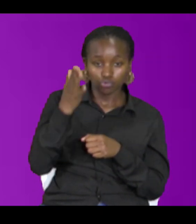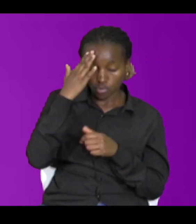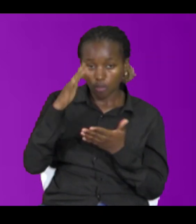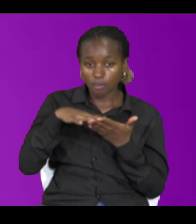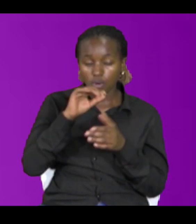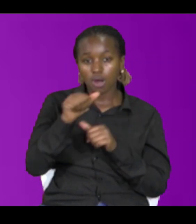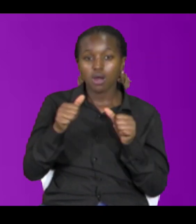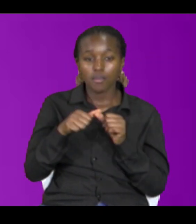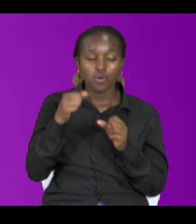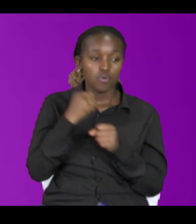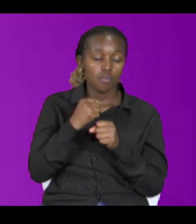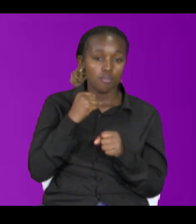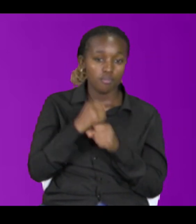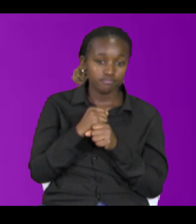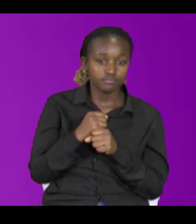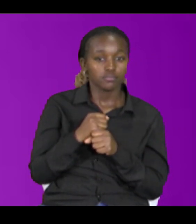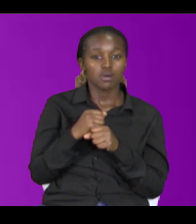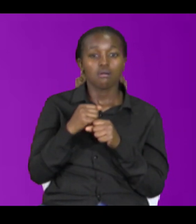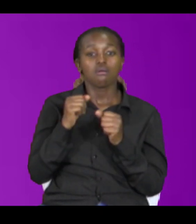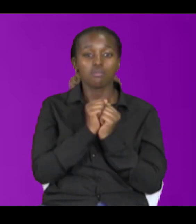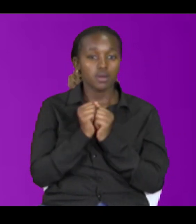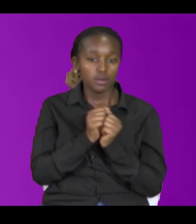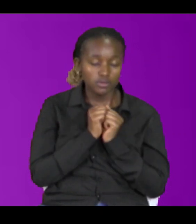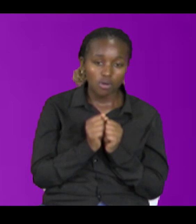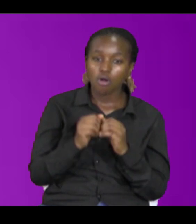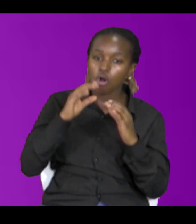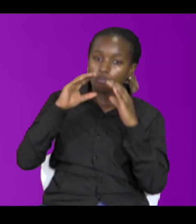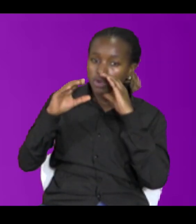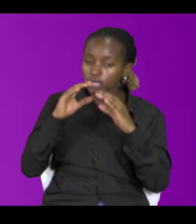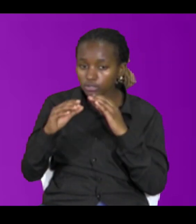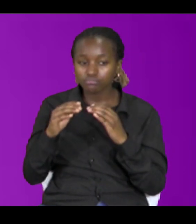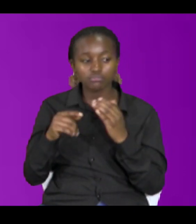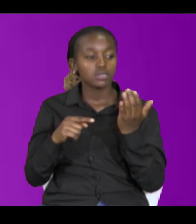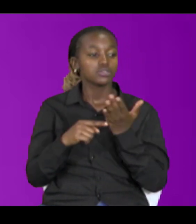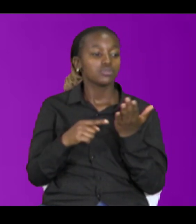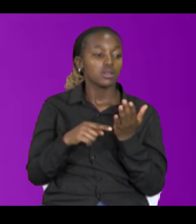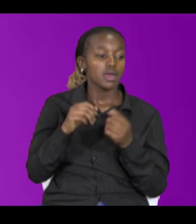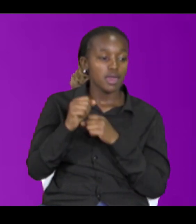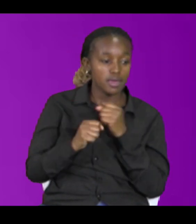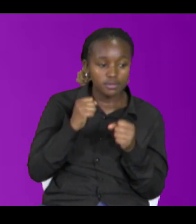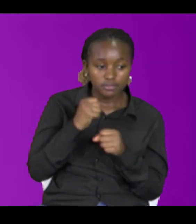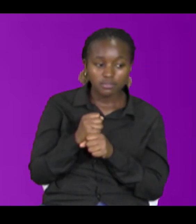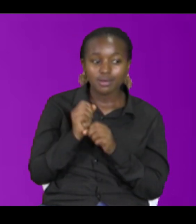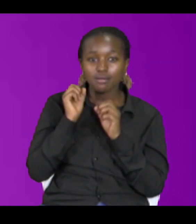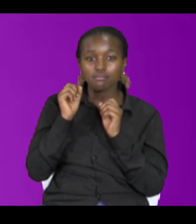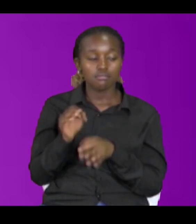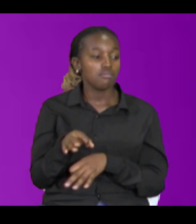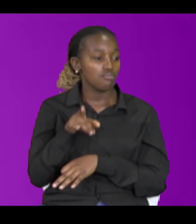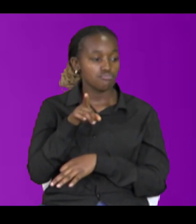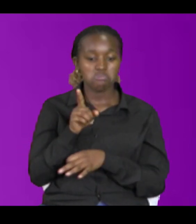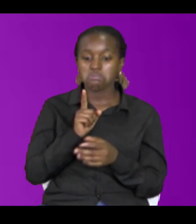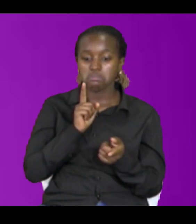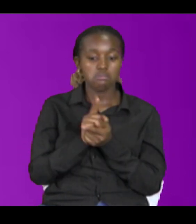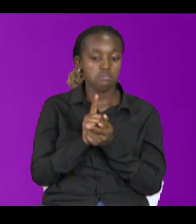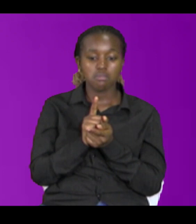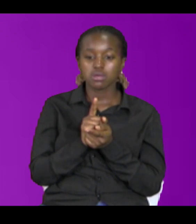about collaboration, especially in the digital age. If you happen to meet